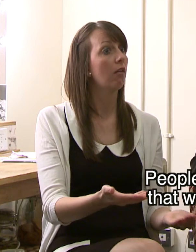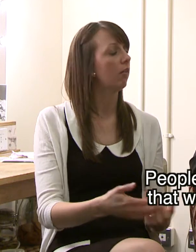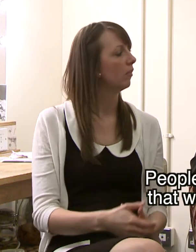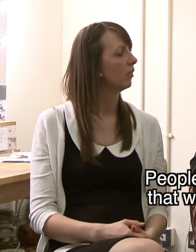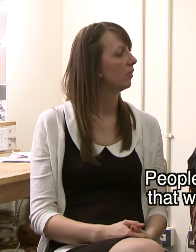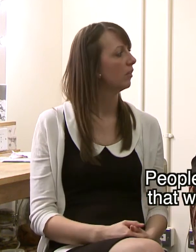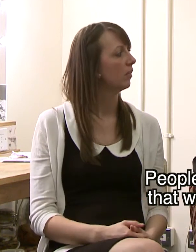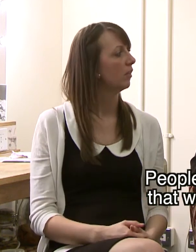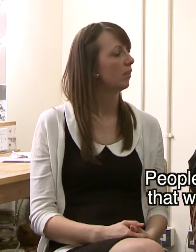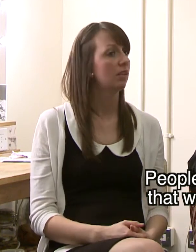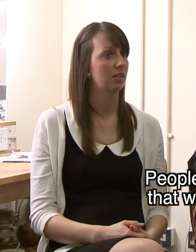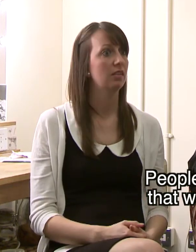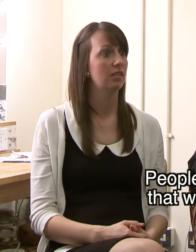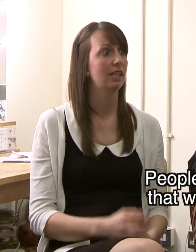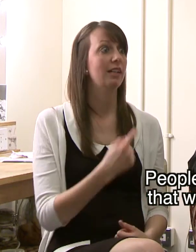because they save money.